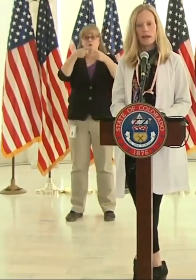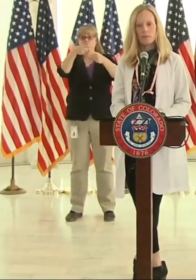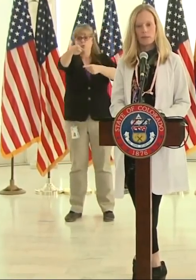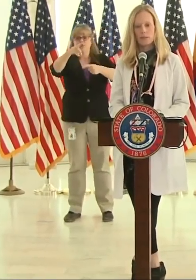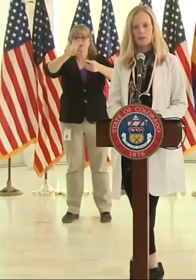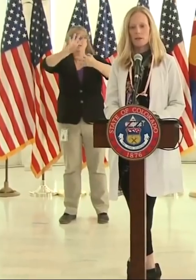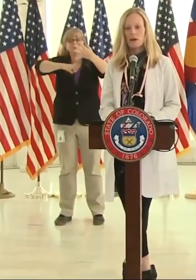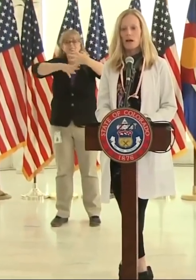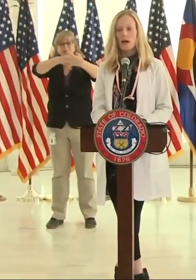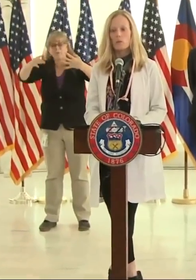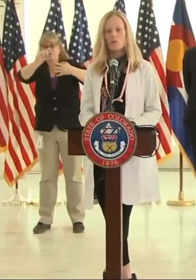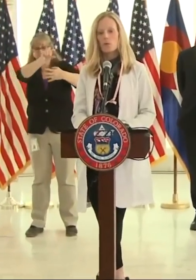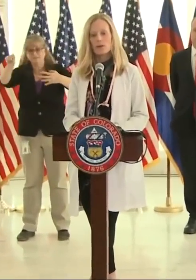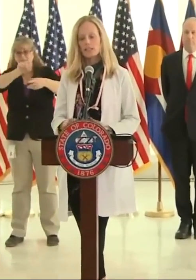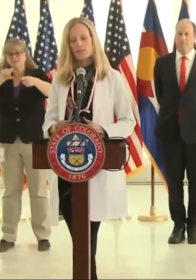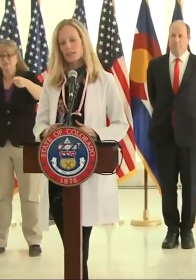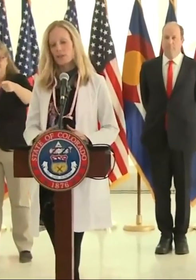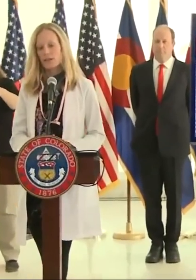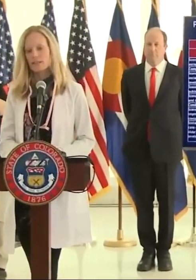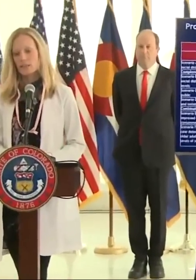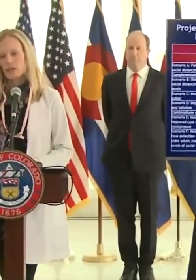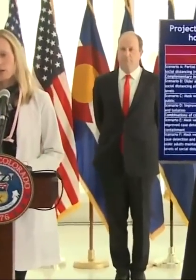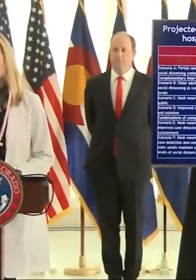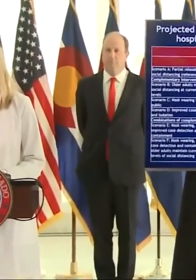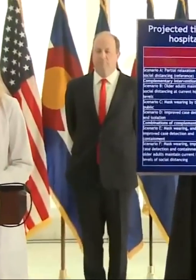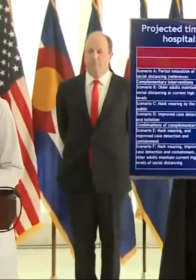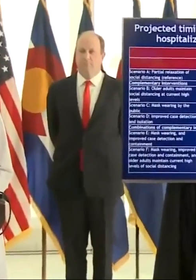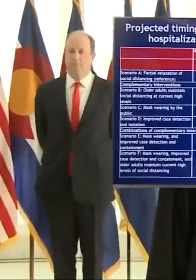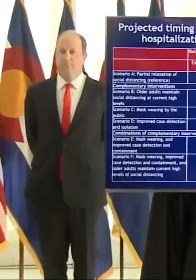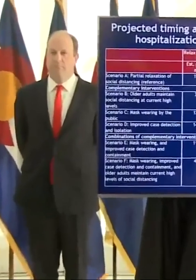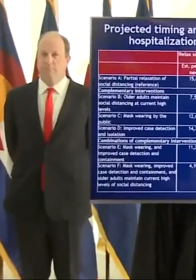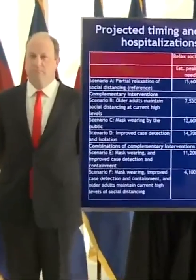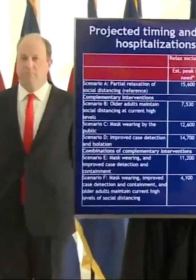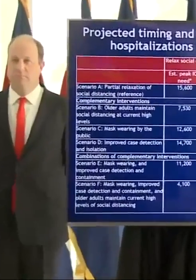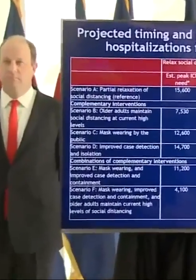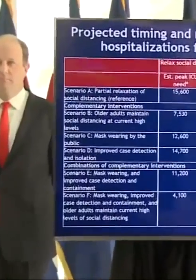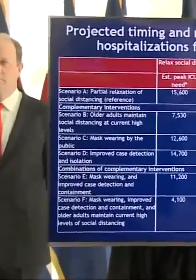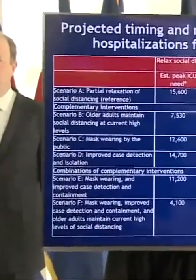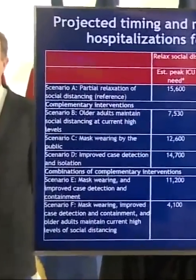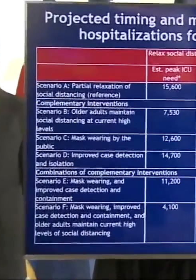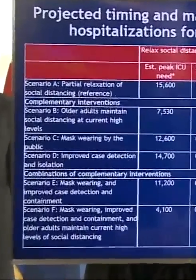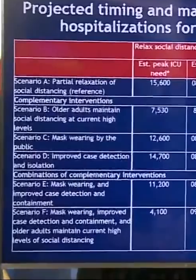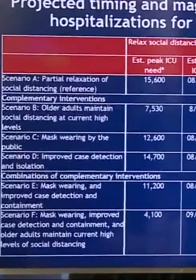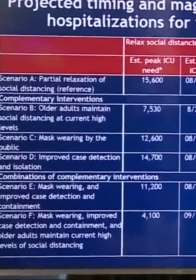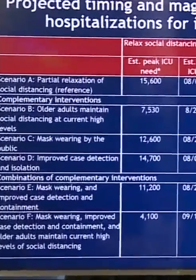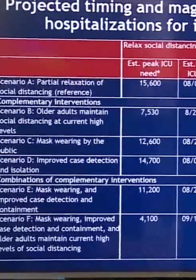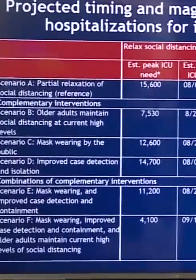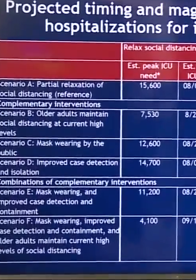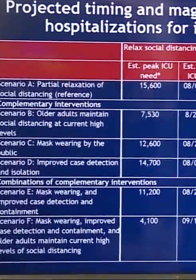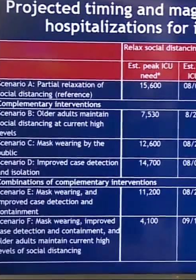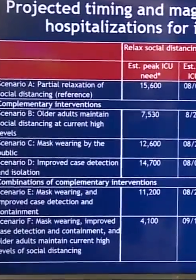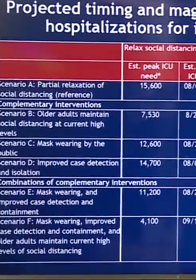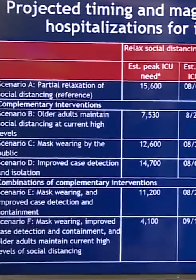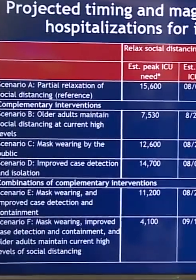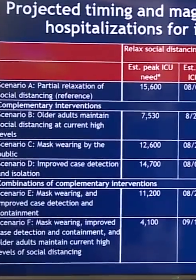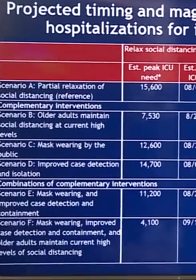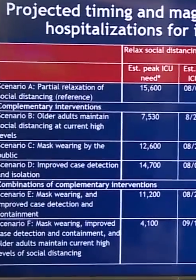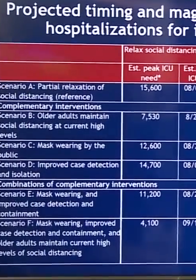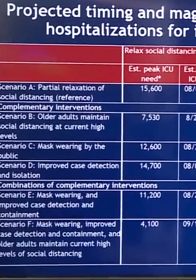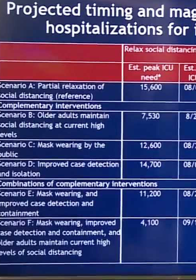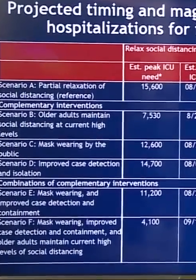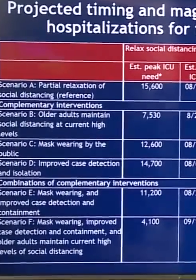needed at peak for each of these various scenarios. And you can see circled in yellow are the number of strategies